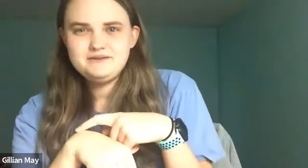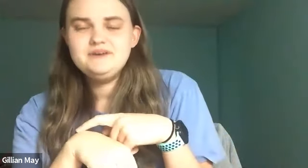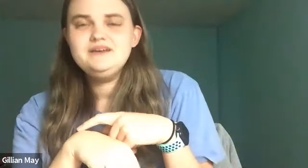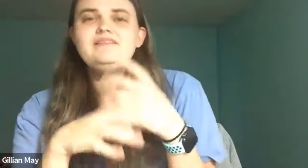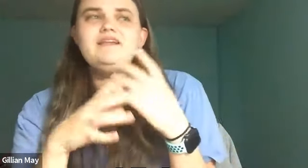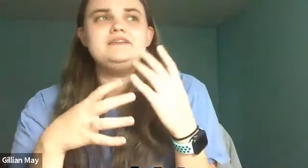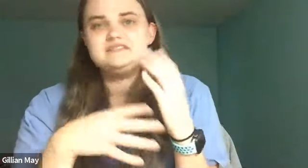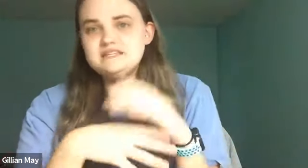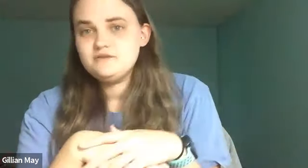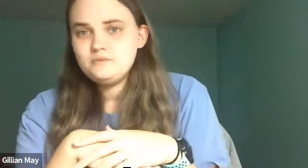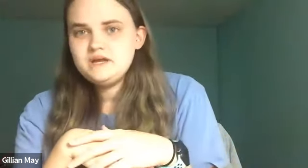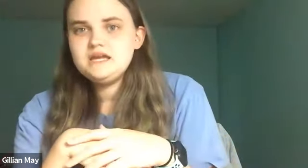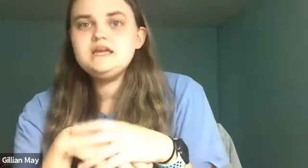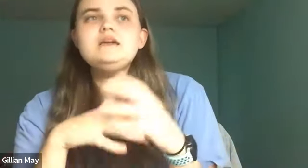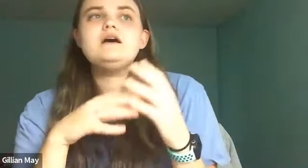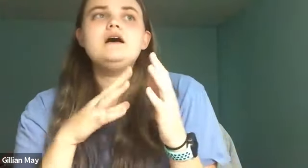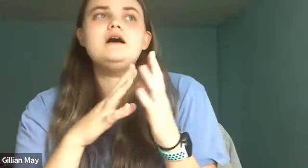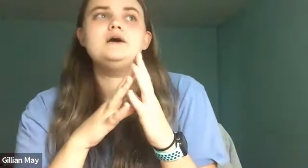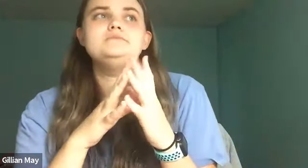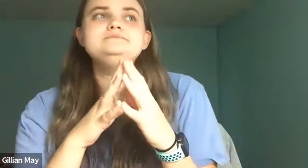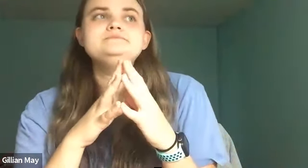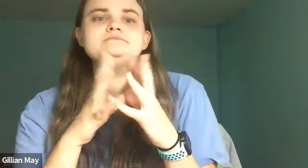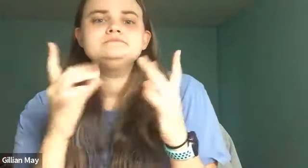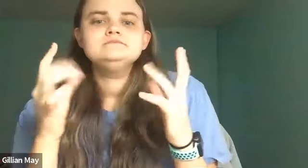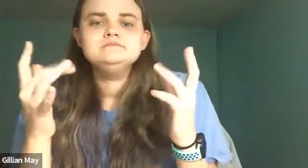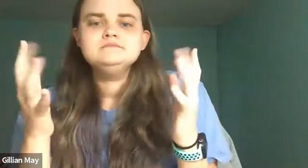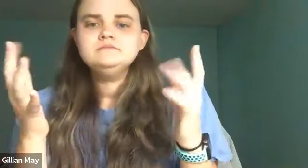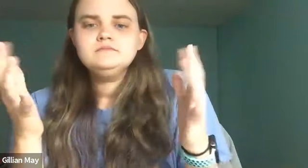time, like the days of the week. I'm